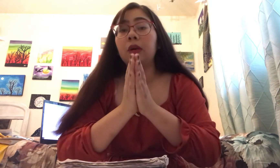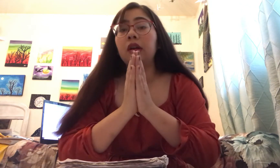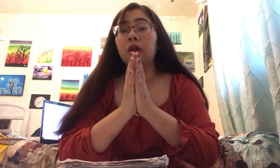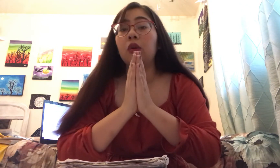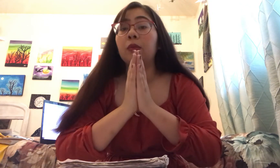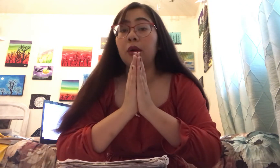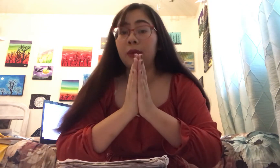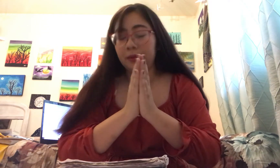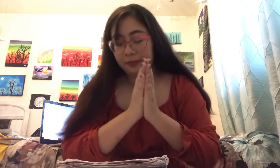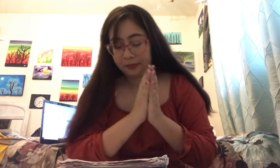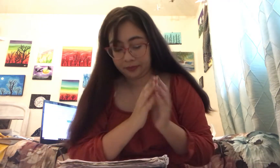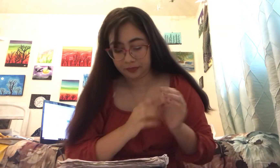Myanmar or Burma,